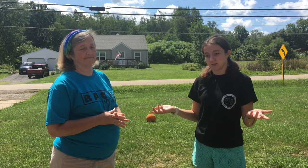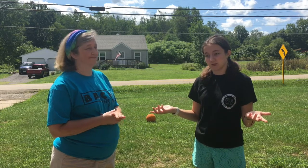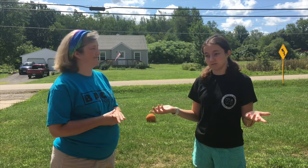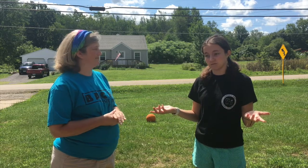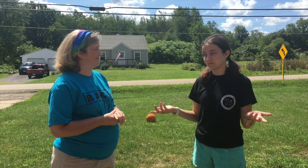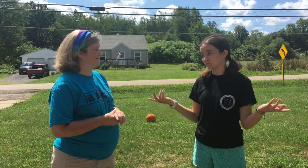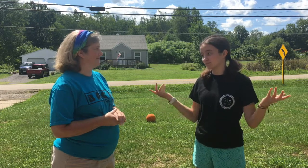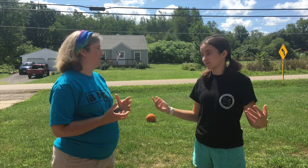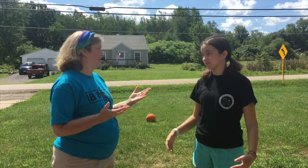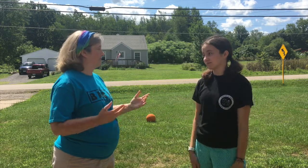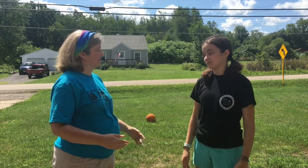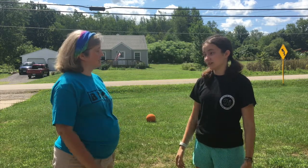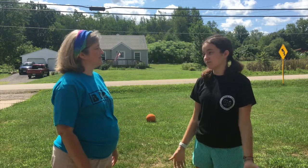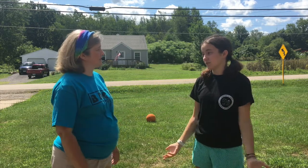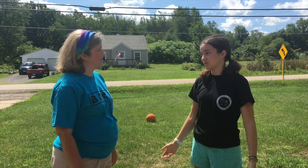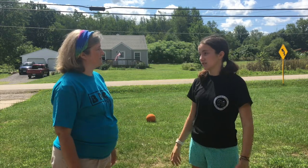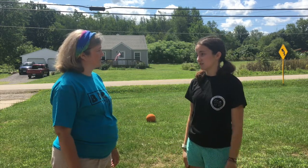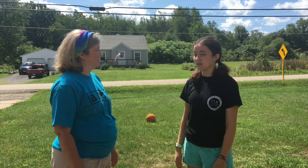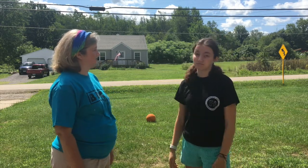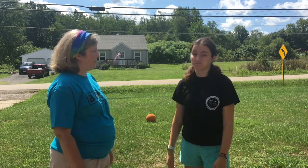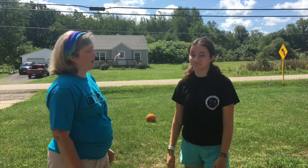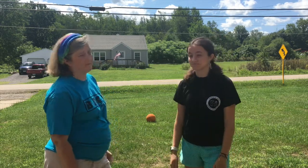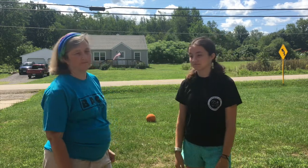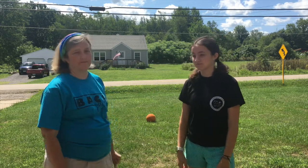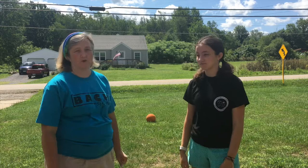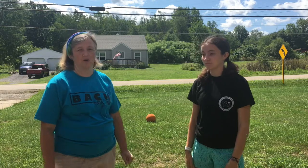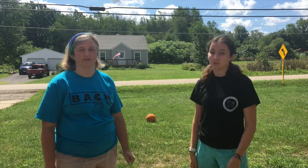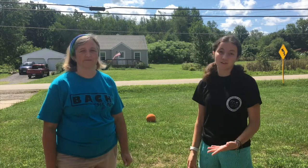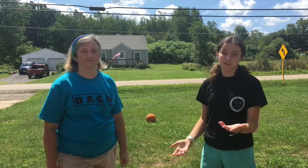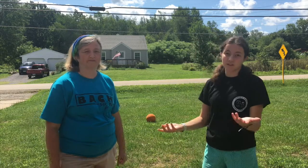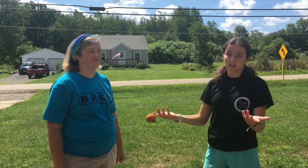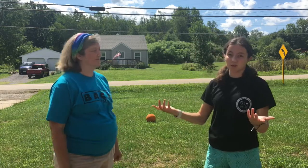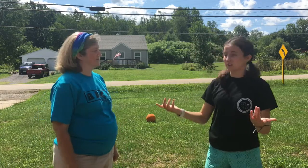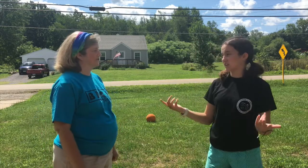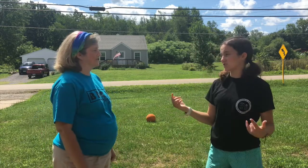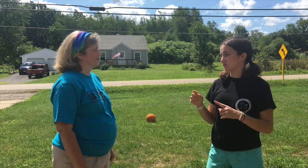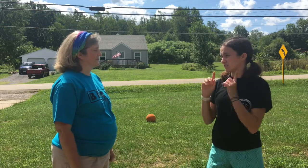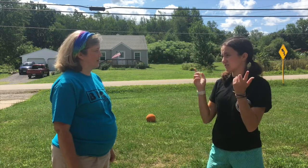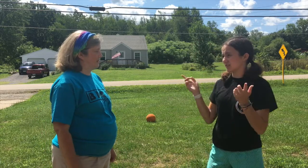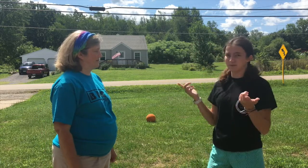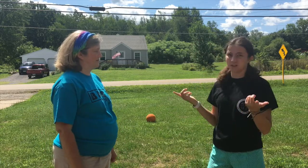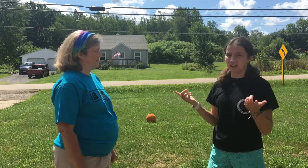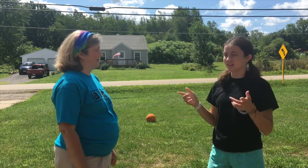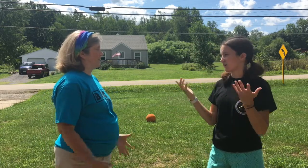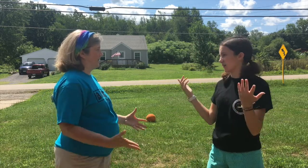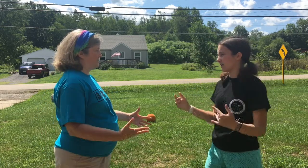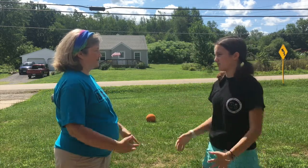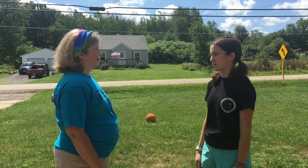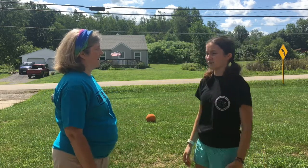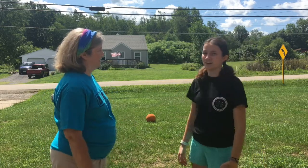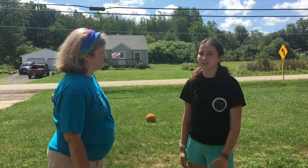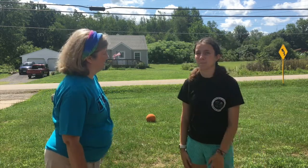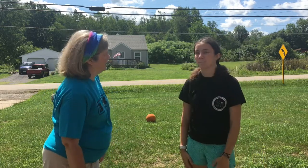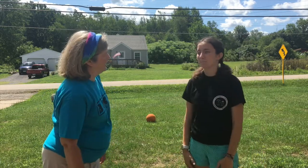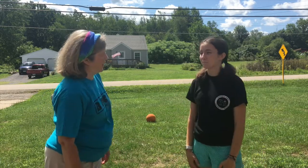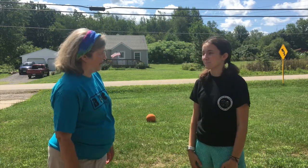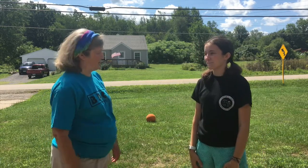down. Okay, that's easy enough. Easy. Good. Yeah. Okay, we're good. You have to say Coach Says, too. Okay. Can't forget that. I'm ready. I'm ready, too. Okay, you